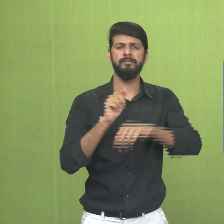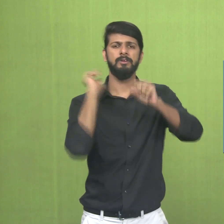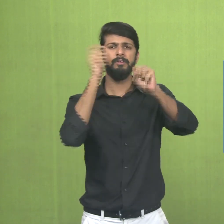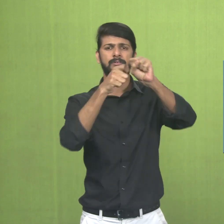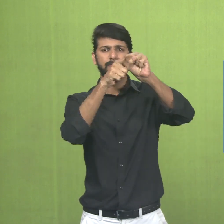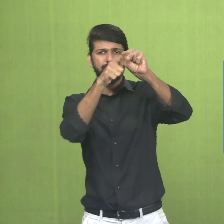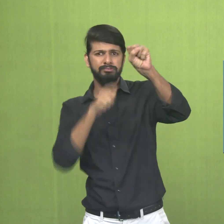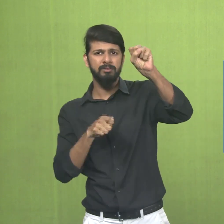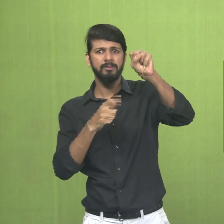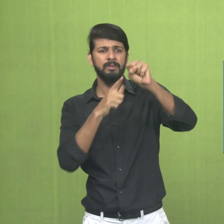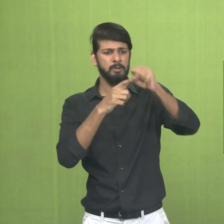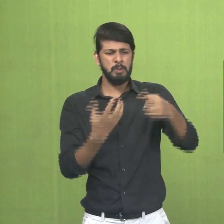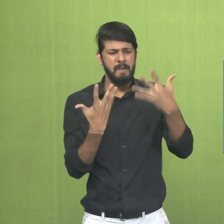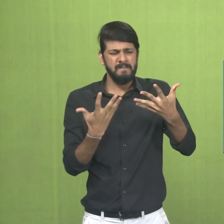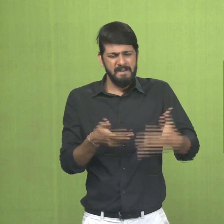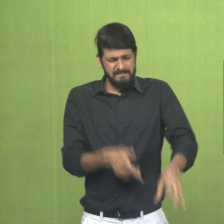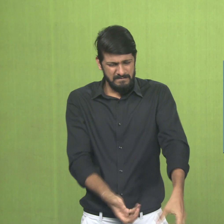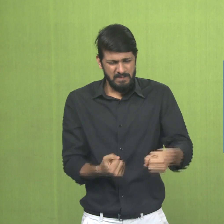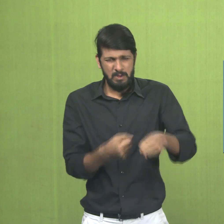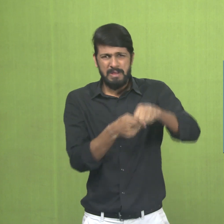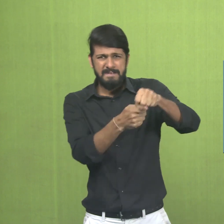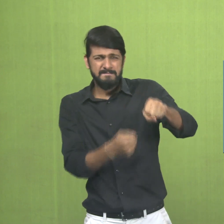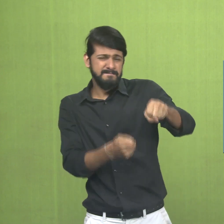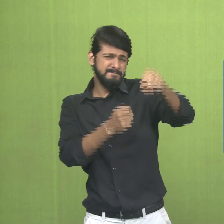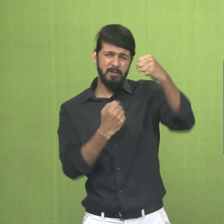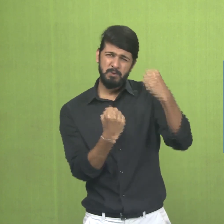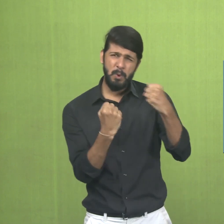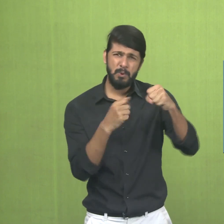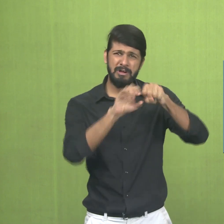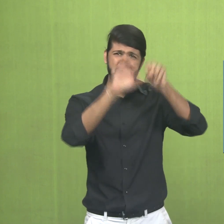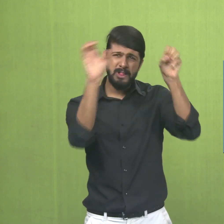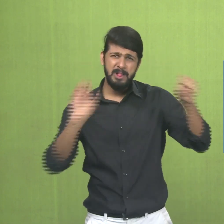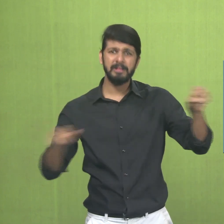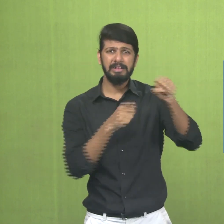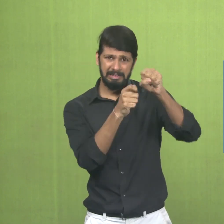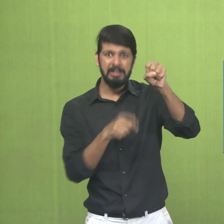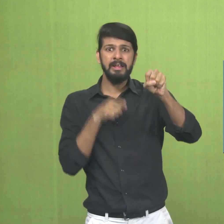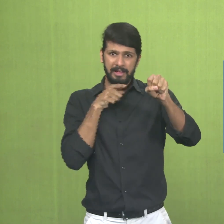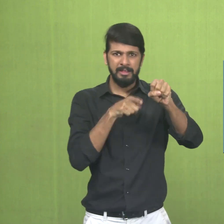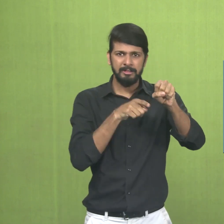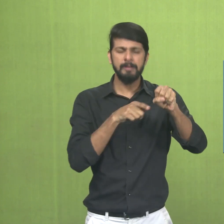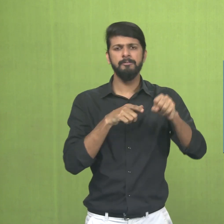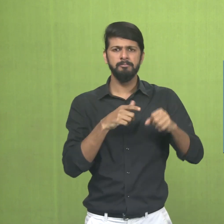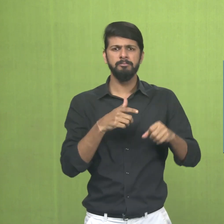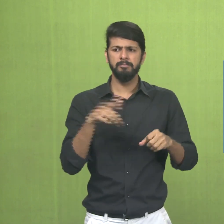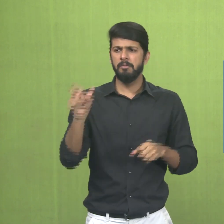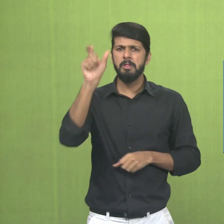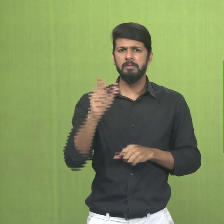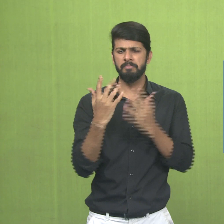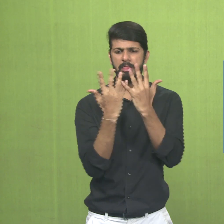would be princes from various regions who would come, and there was a very heavy bow